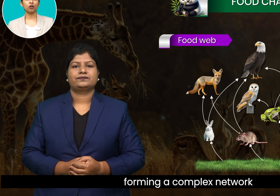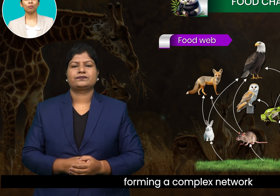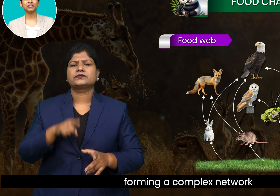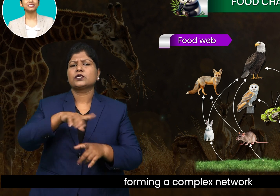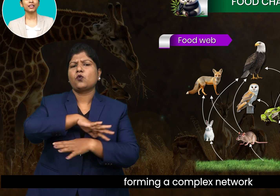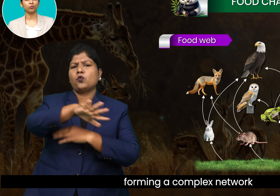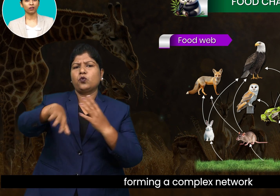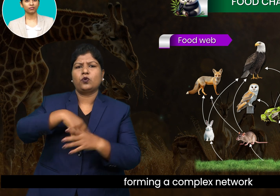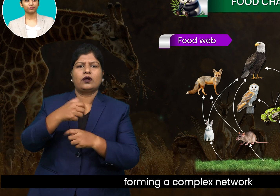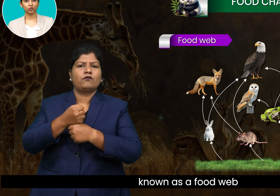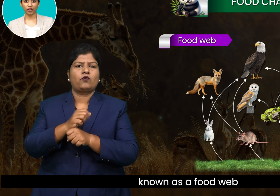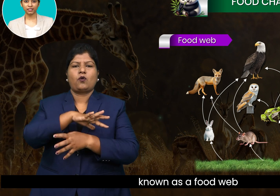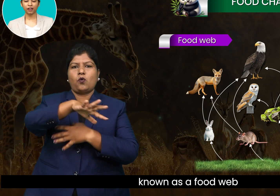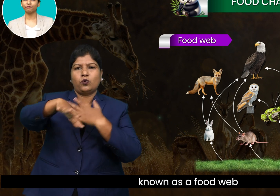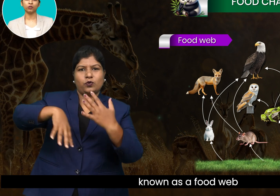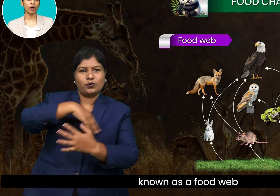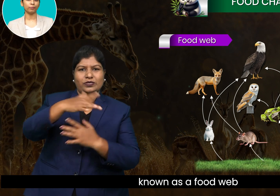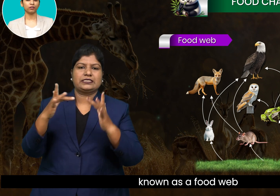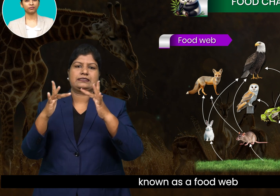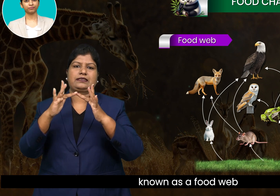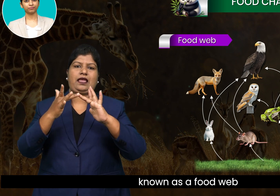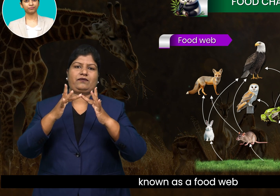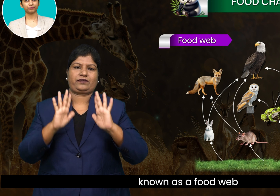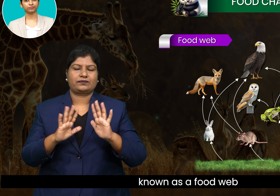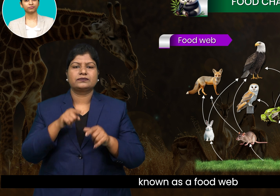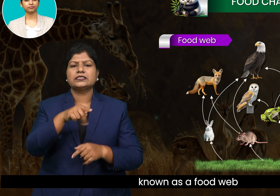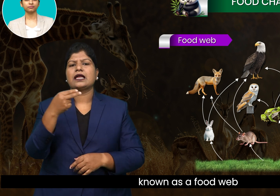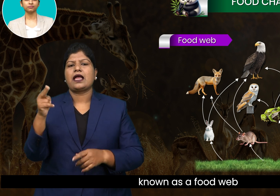forming a complex network known as a food web.